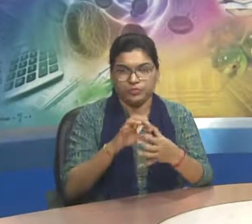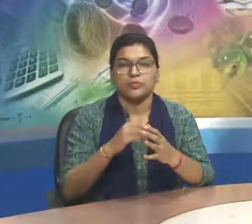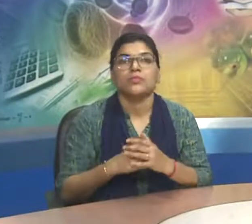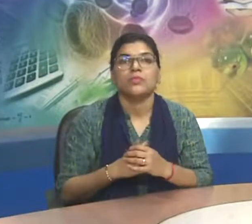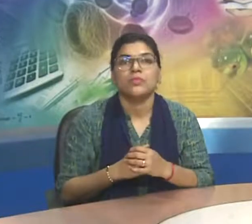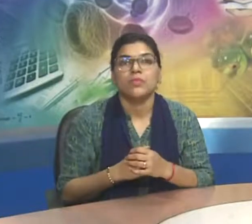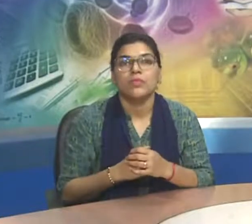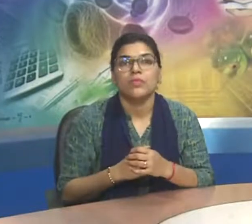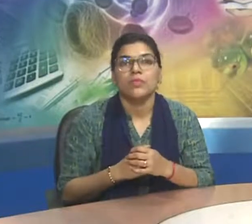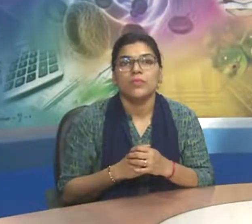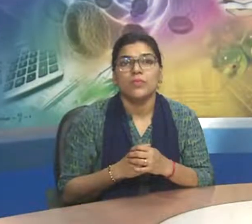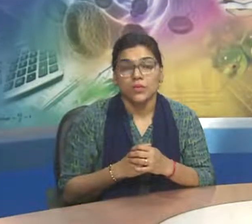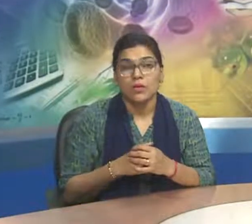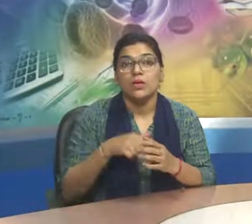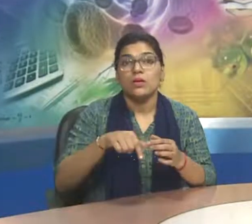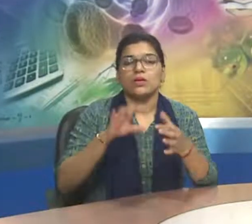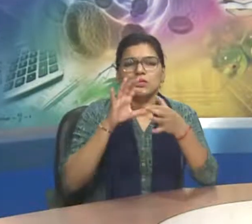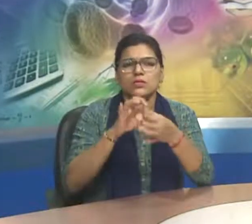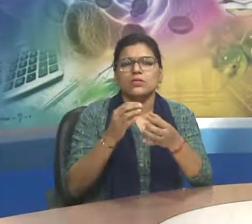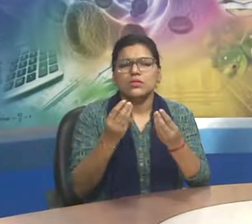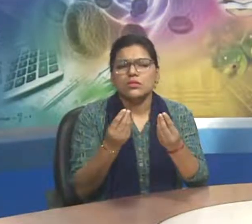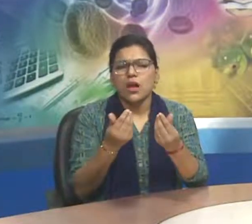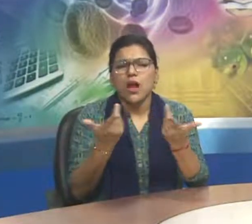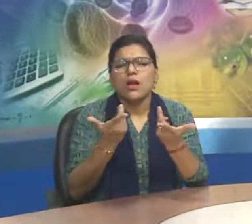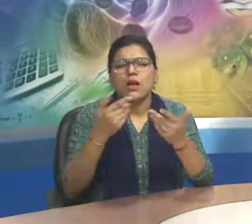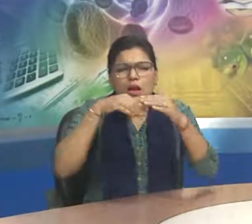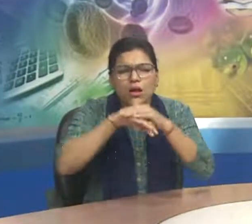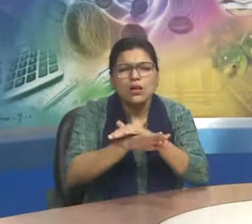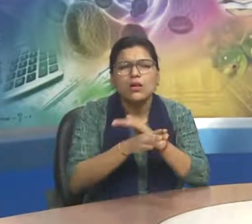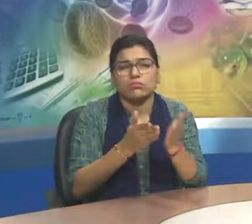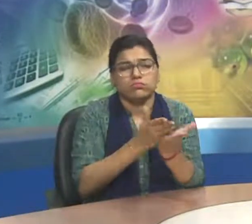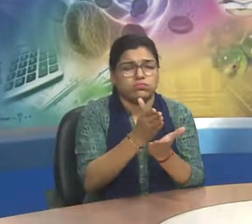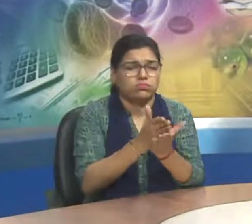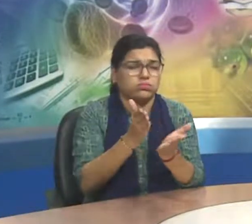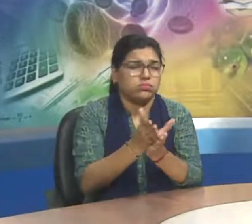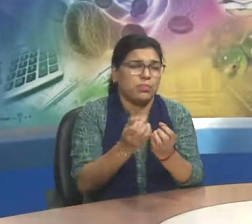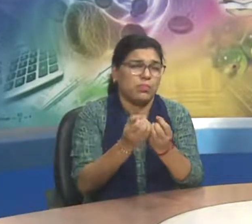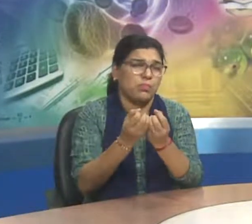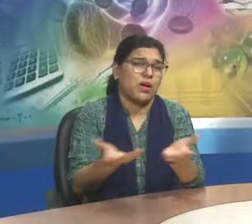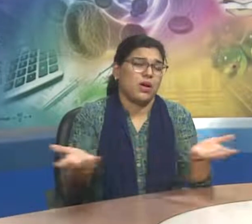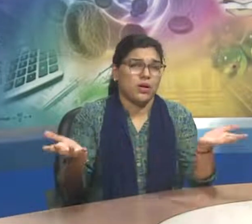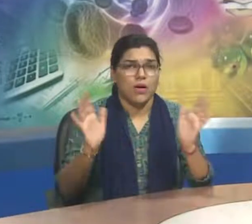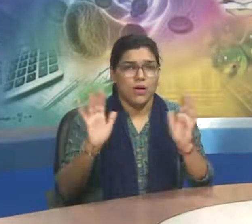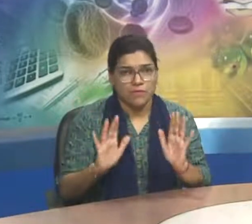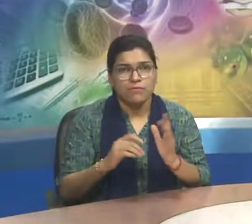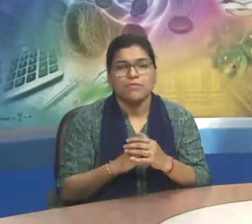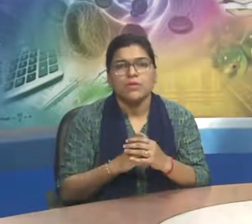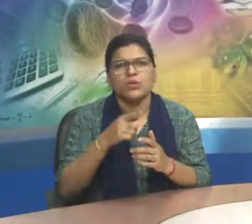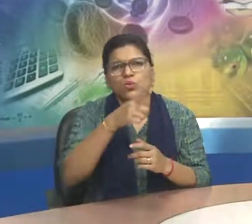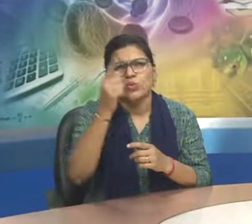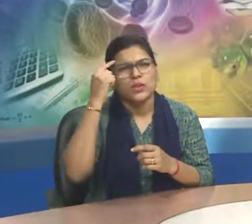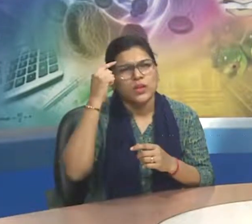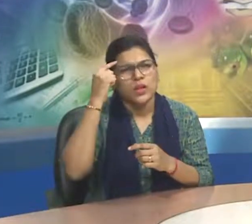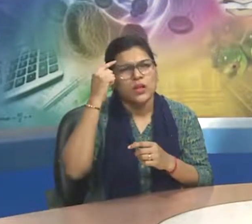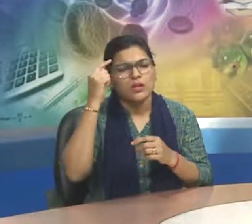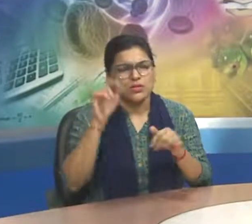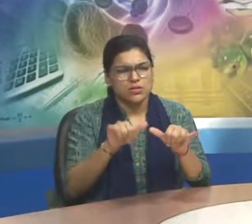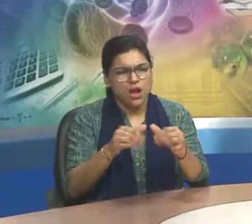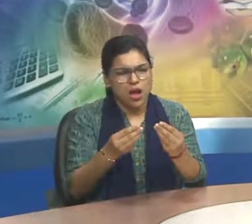First we will talk about land, which is a abiotic resource.